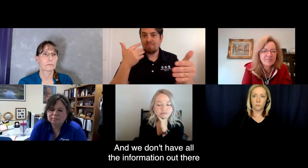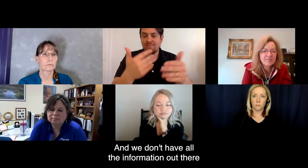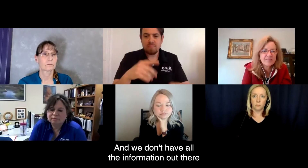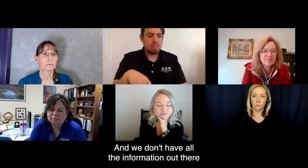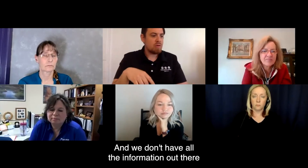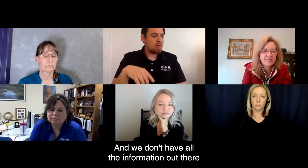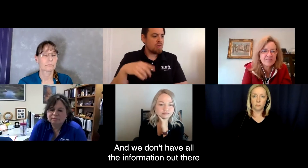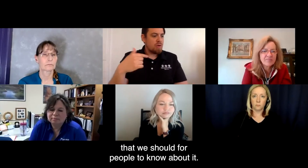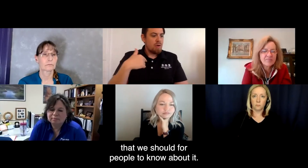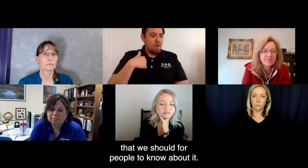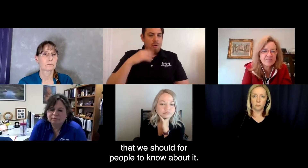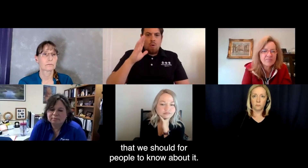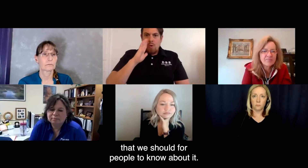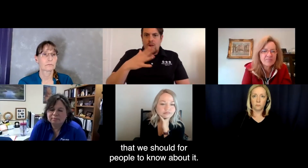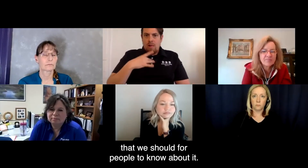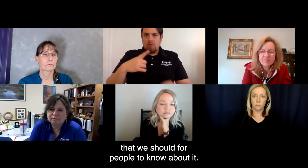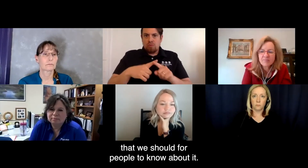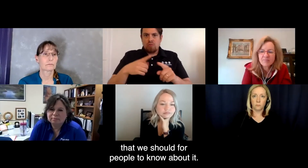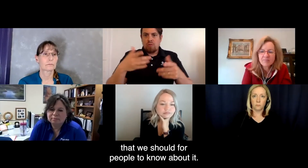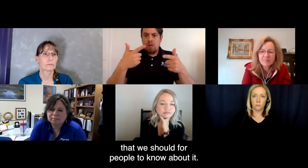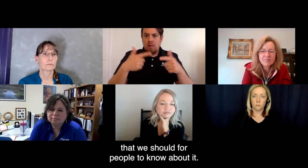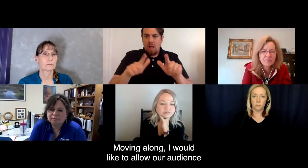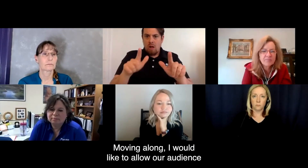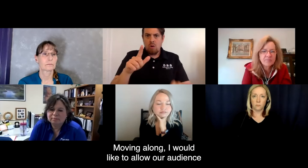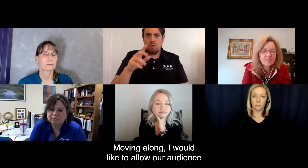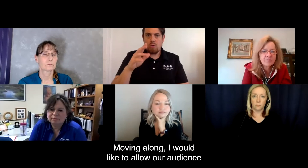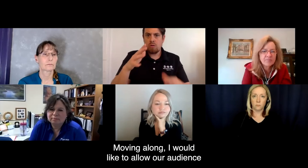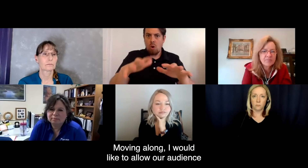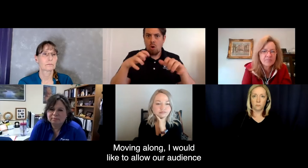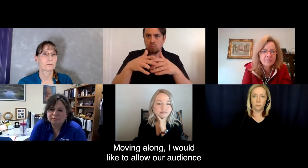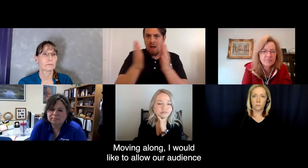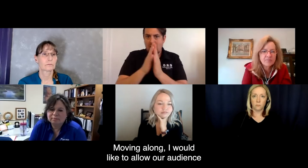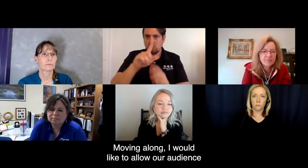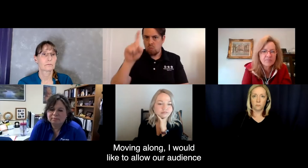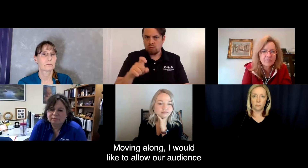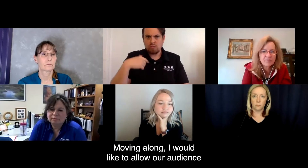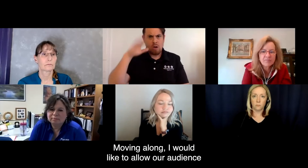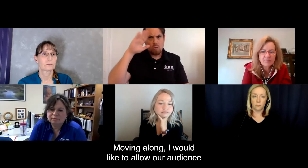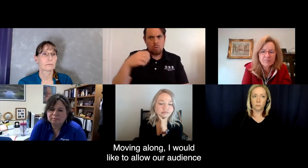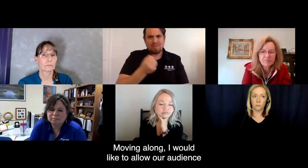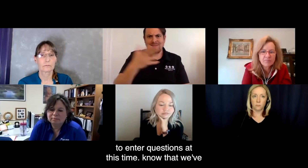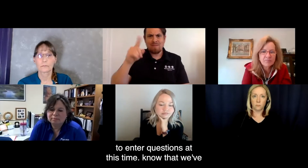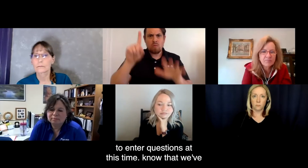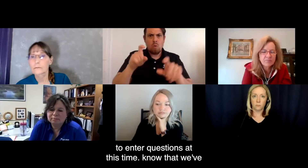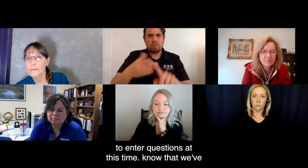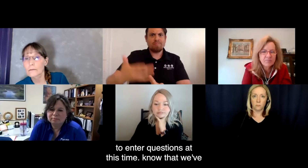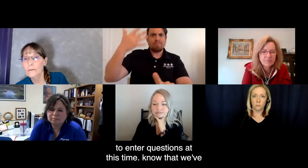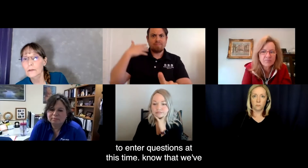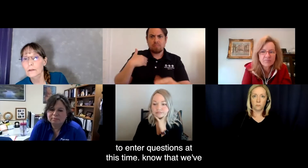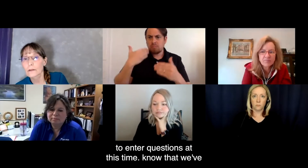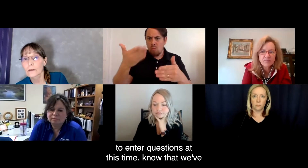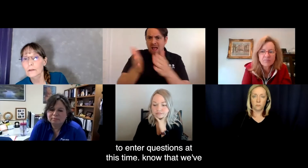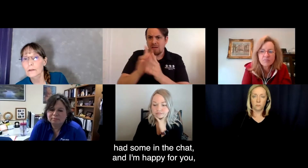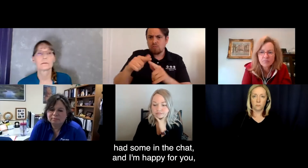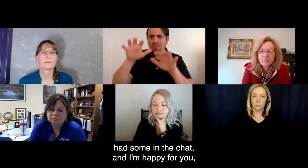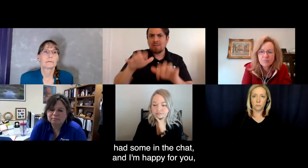the information out there that we should for people to know about it. Moving along, I would like to allow our audience to enter questions at this